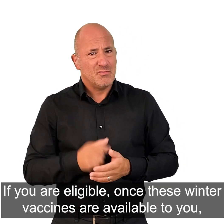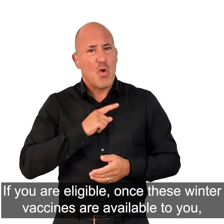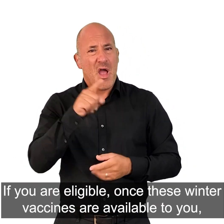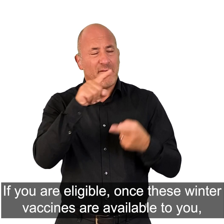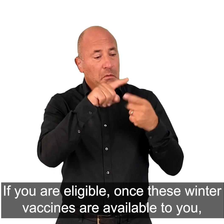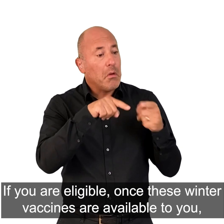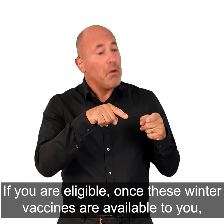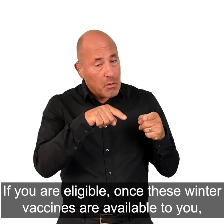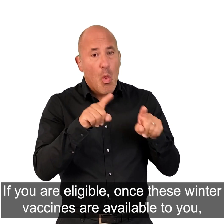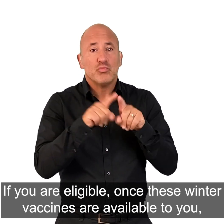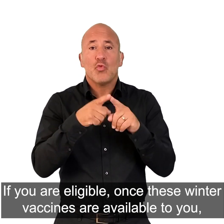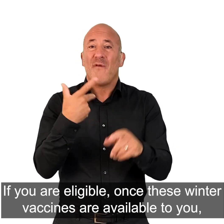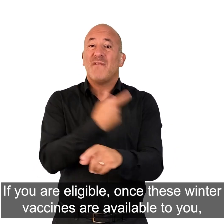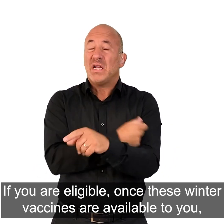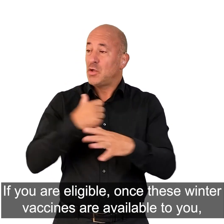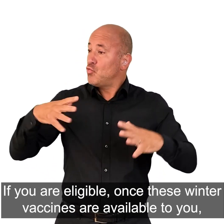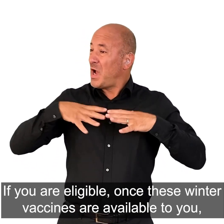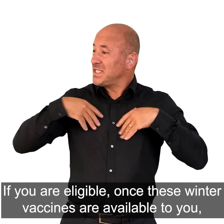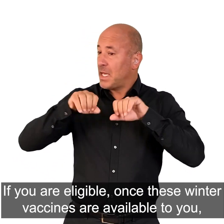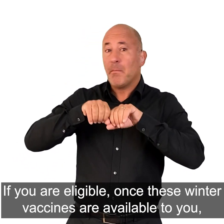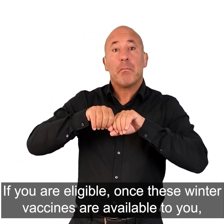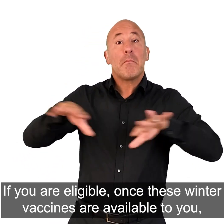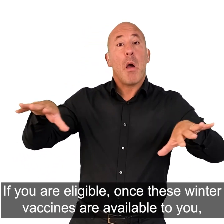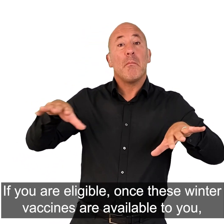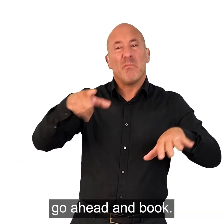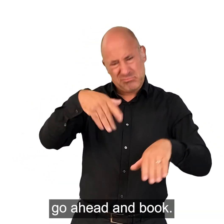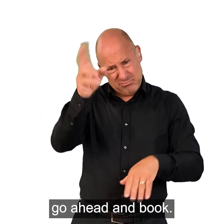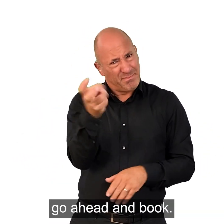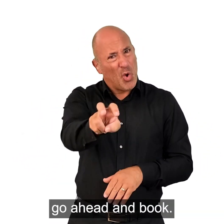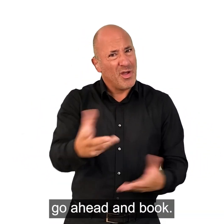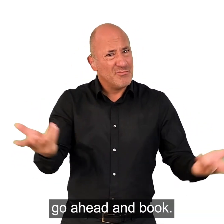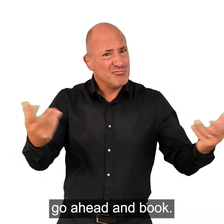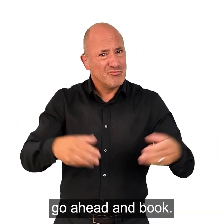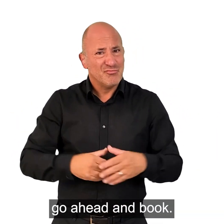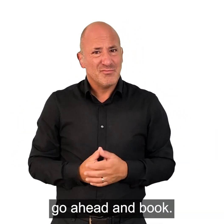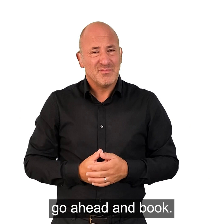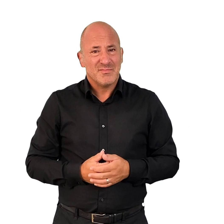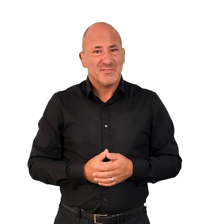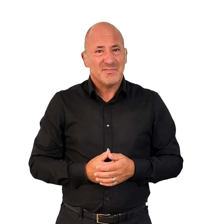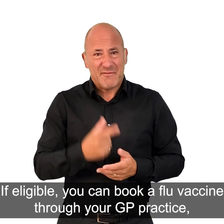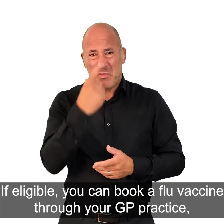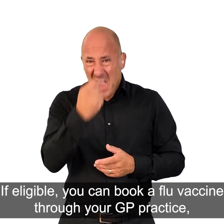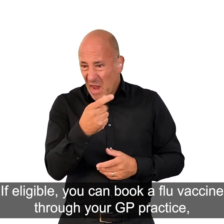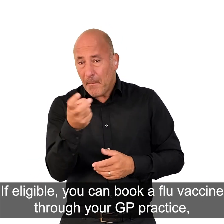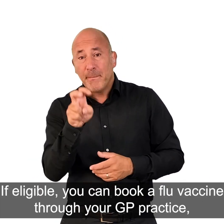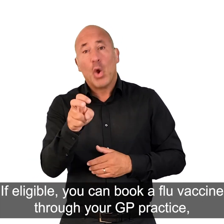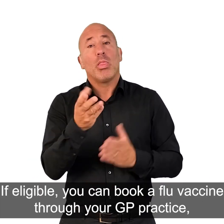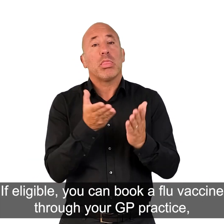If you are eligible, once these winter vaccines are available to you, go ahead and book. If eligible, you can book a